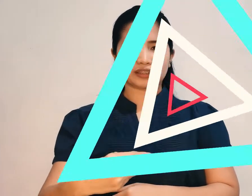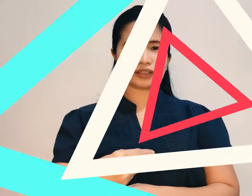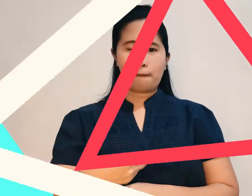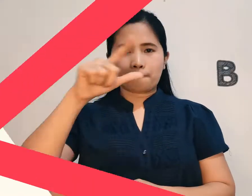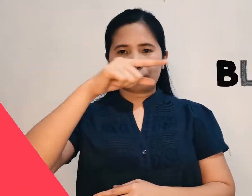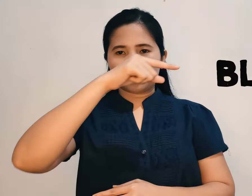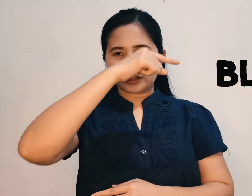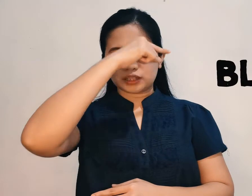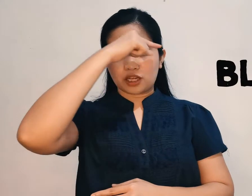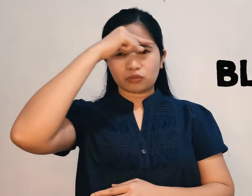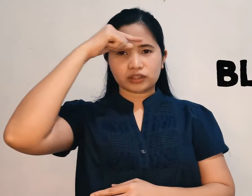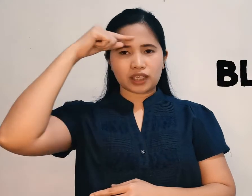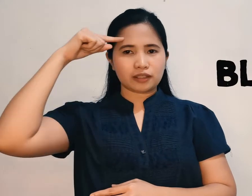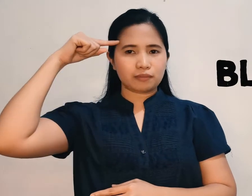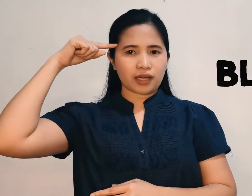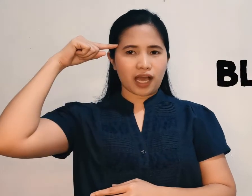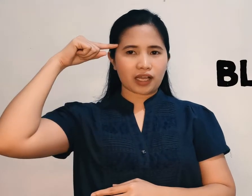White. This is how we sign black.